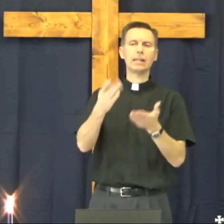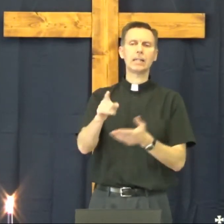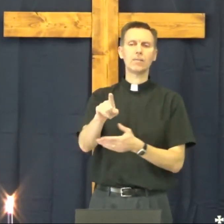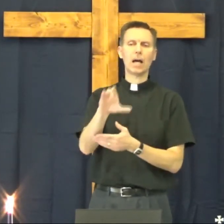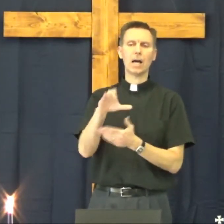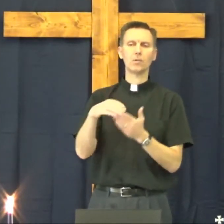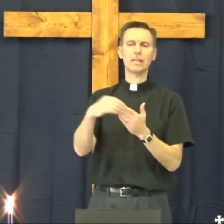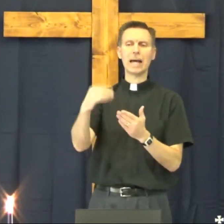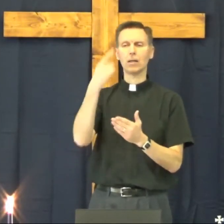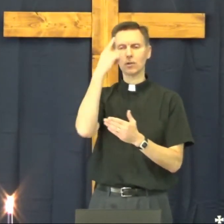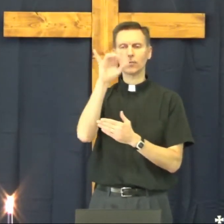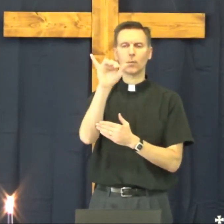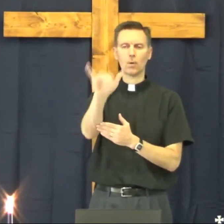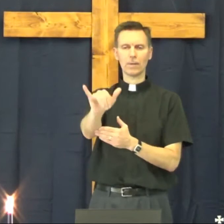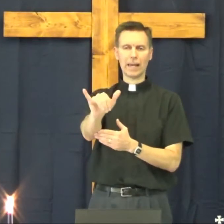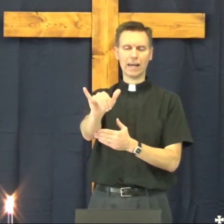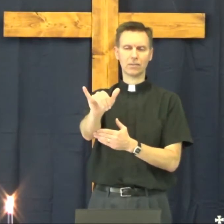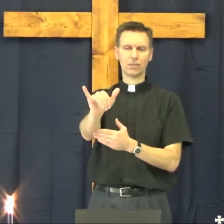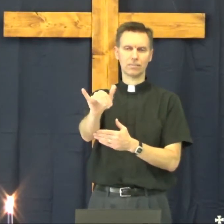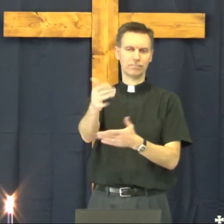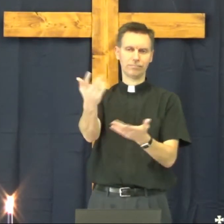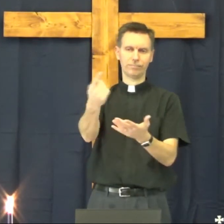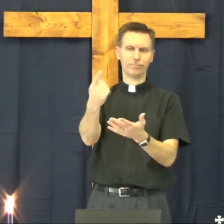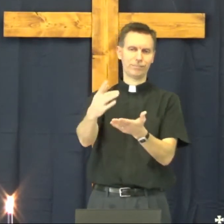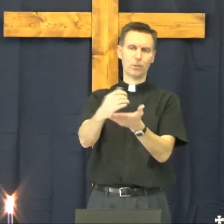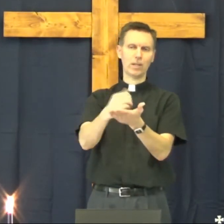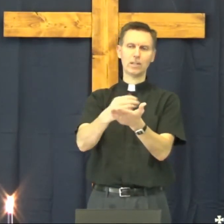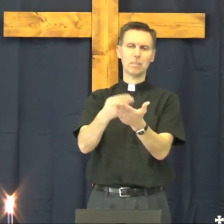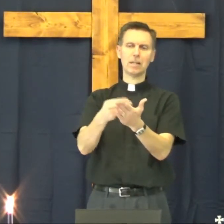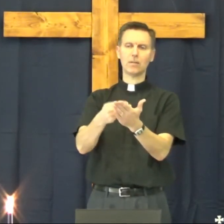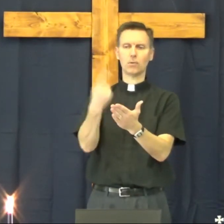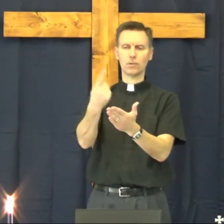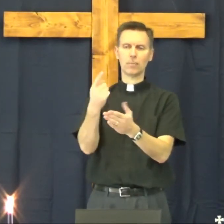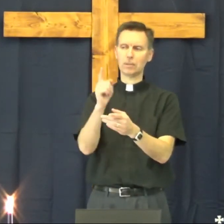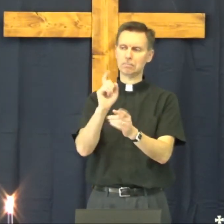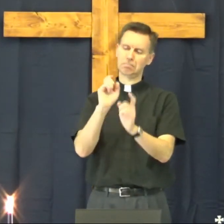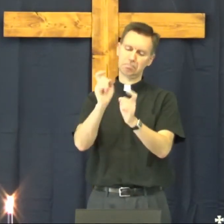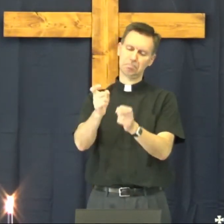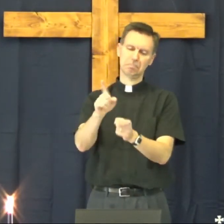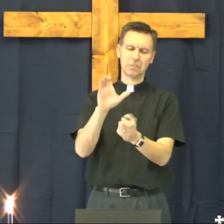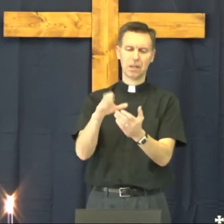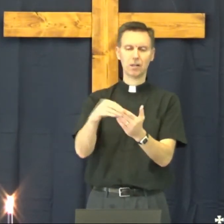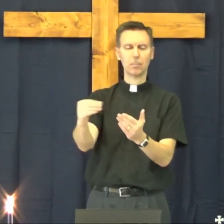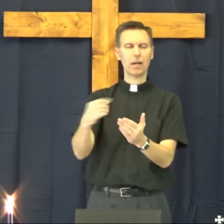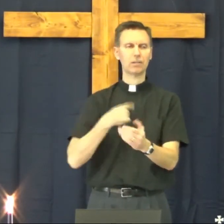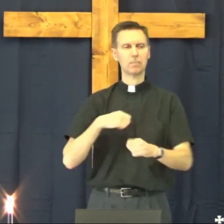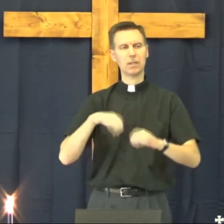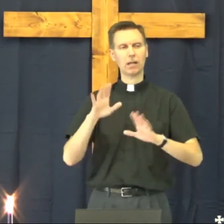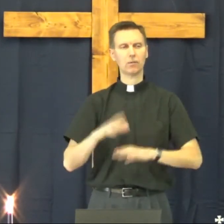give $100 for that. They're raising money for something. $100,